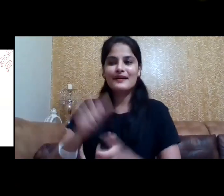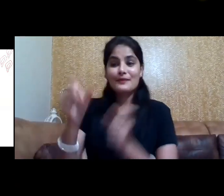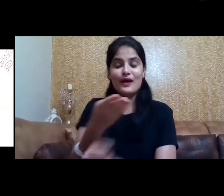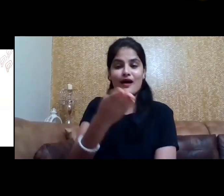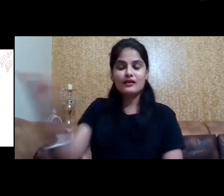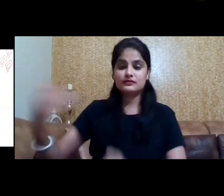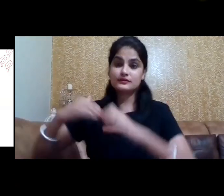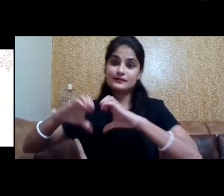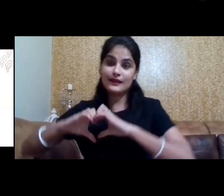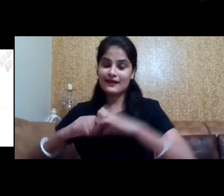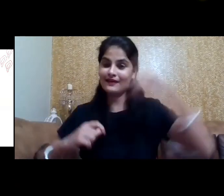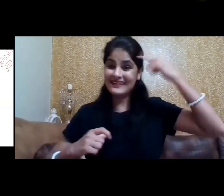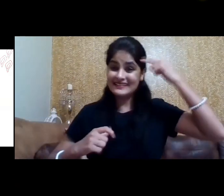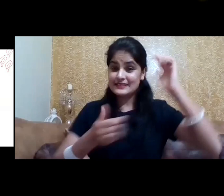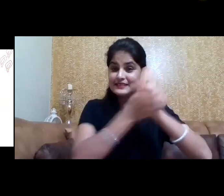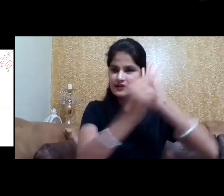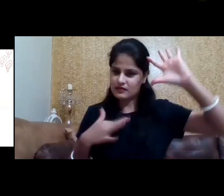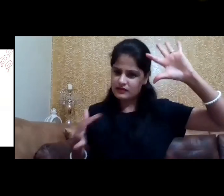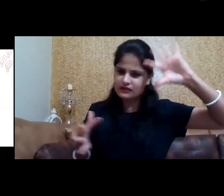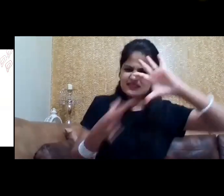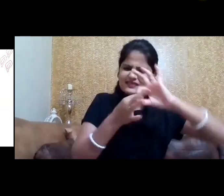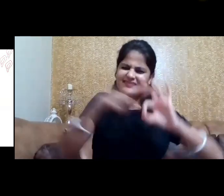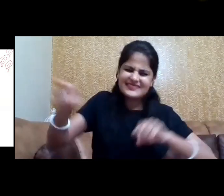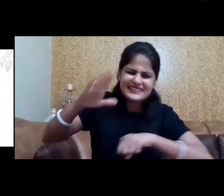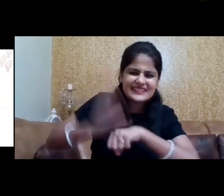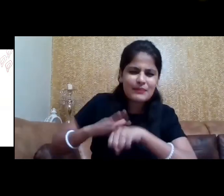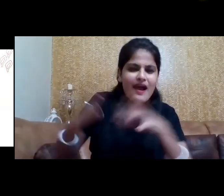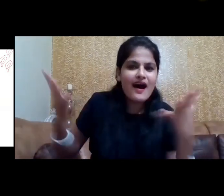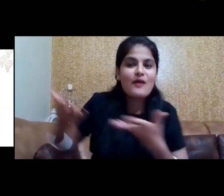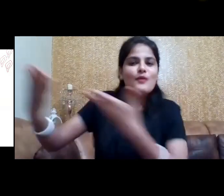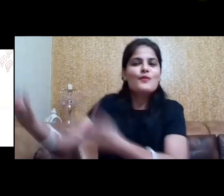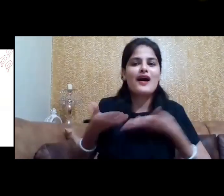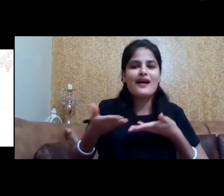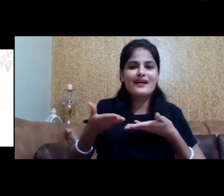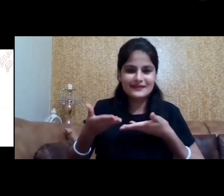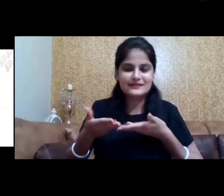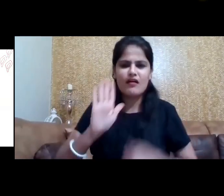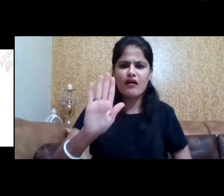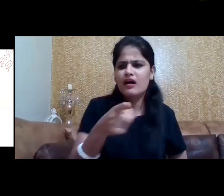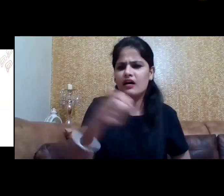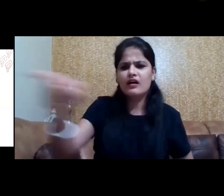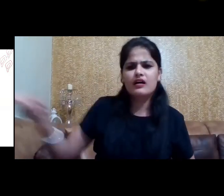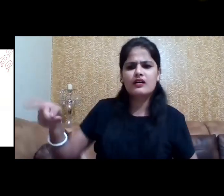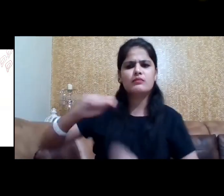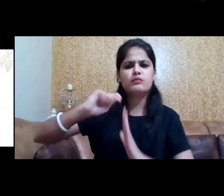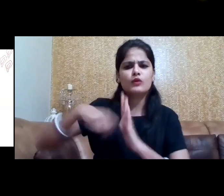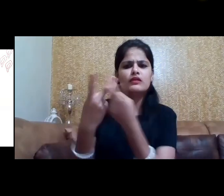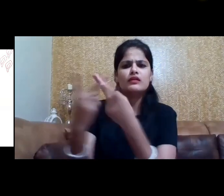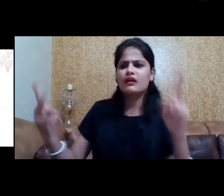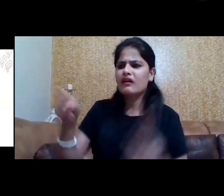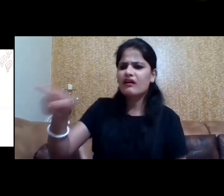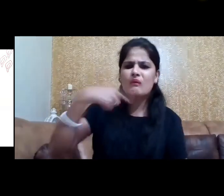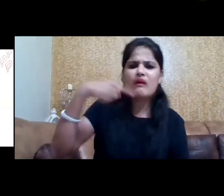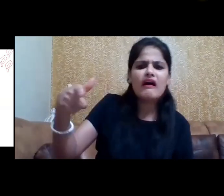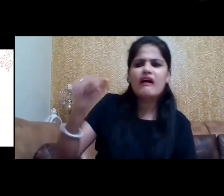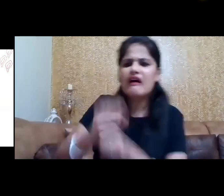have 9 partners. We're working on different projects together. So the head and the heart, we're working together. We're doing different projects. So I would like to